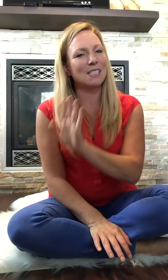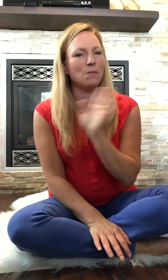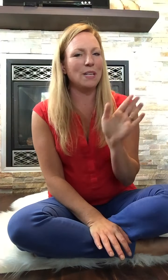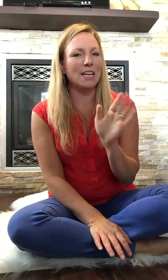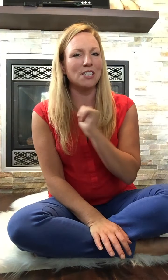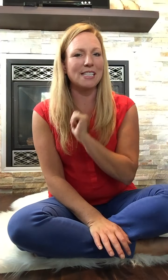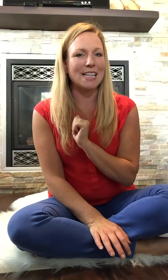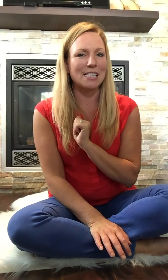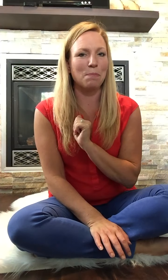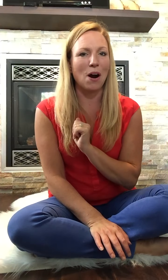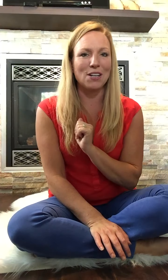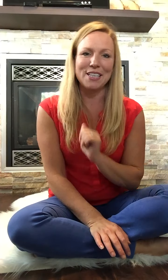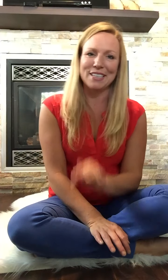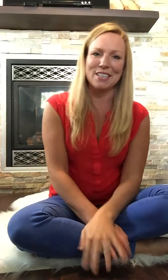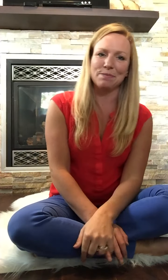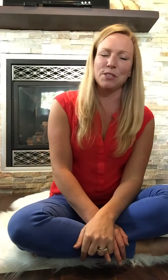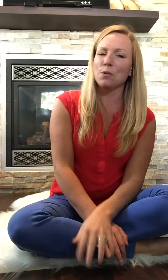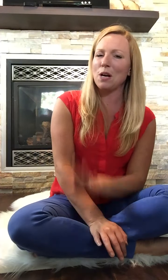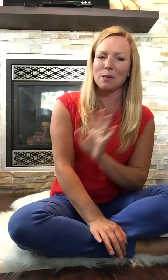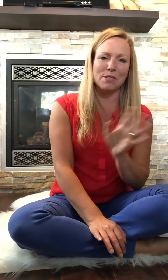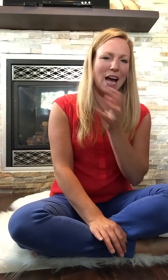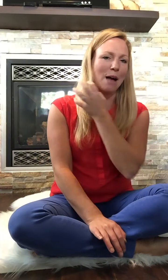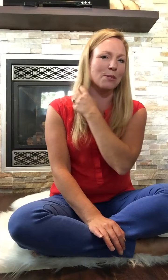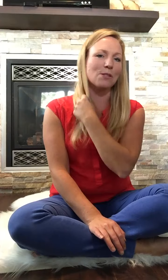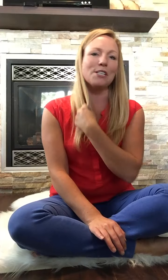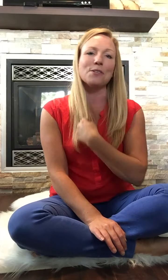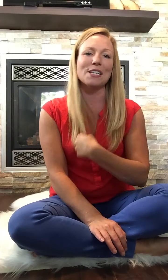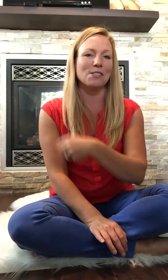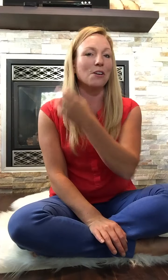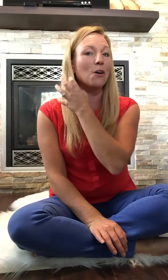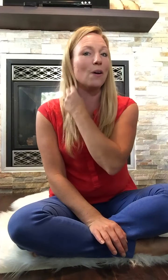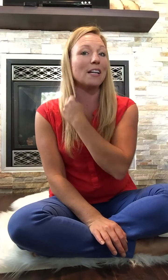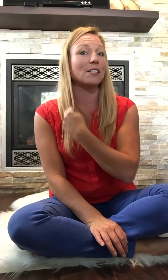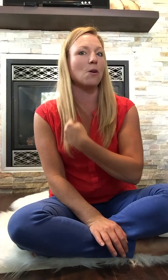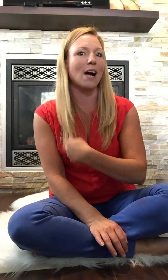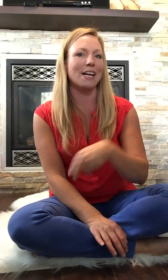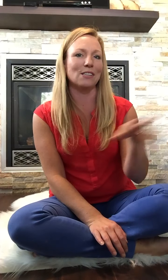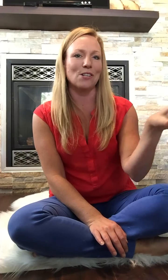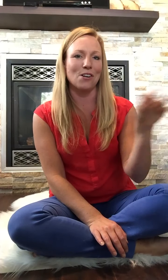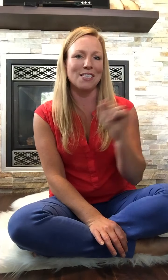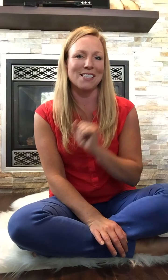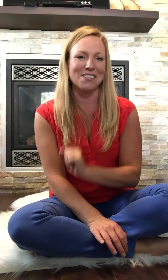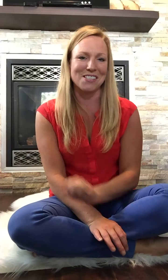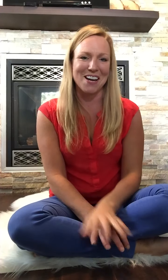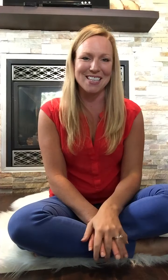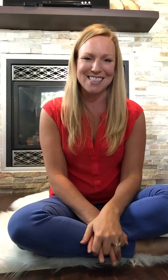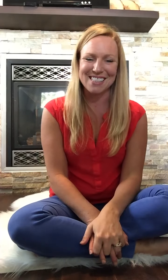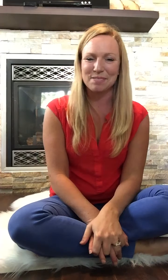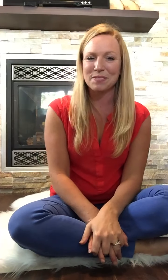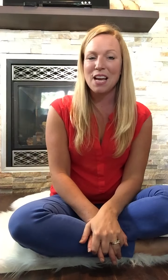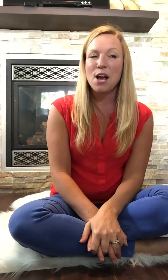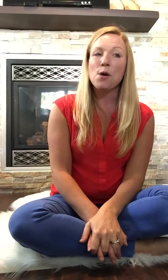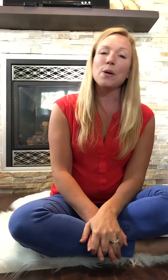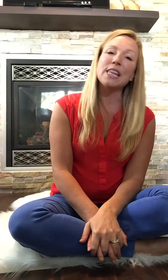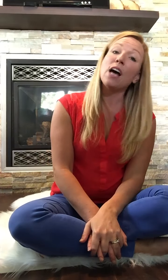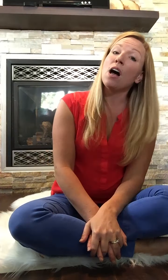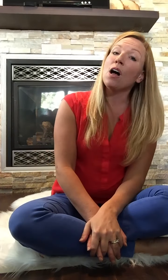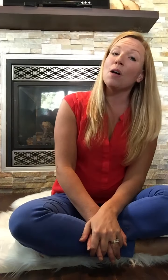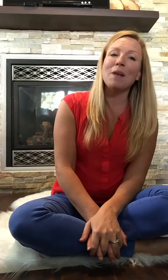We let her sing this part here. You're welcome to absolutely do it as you go ahead and learn all these other signs. With all